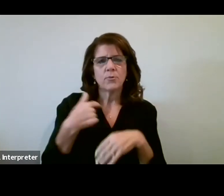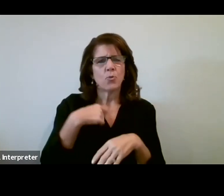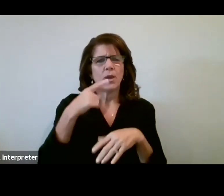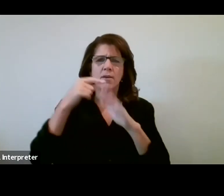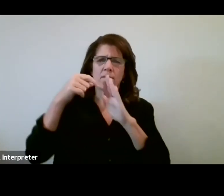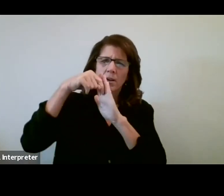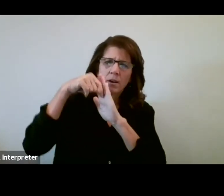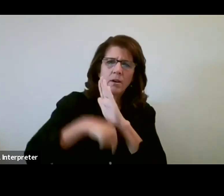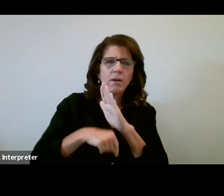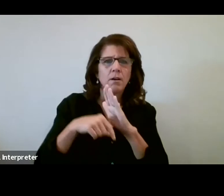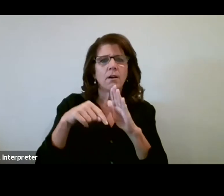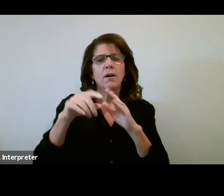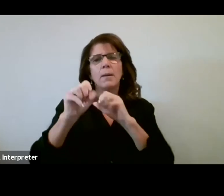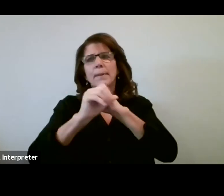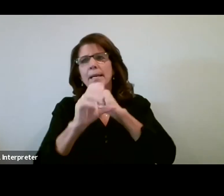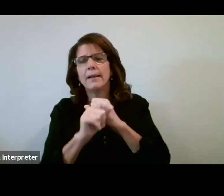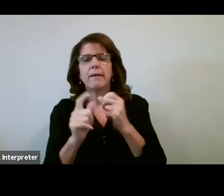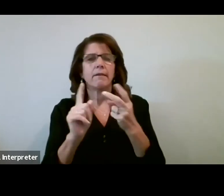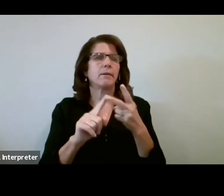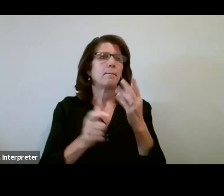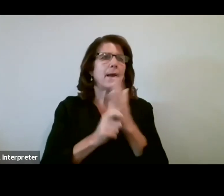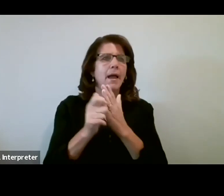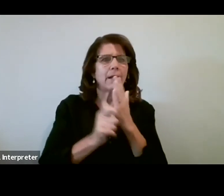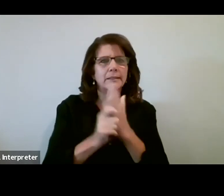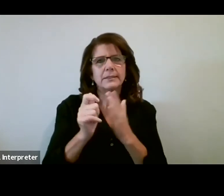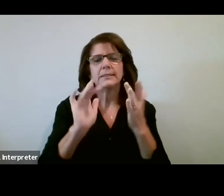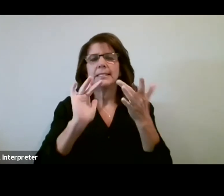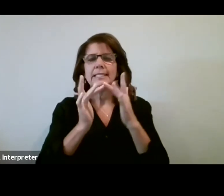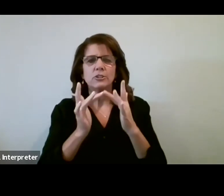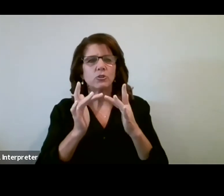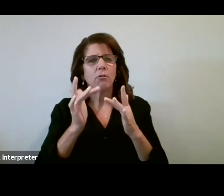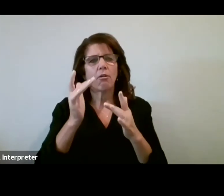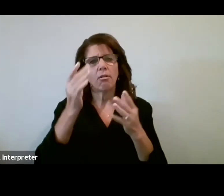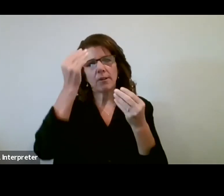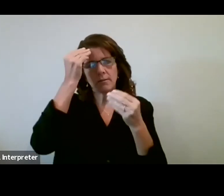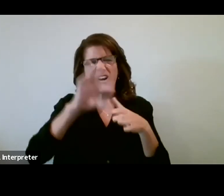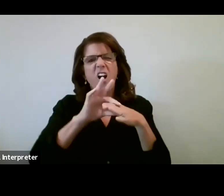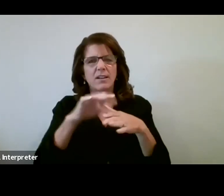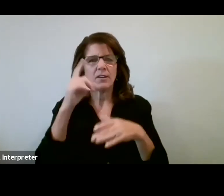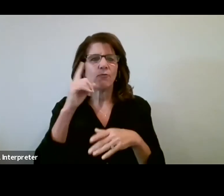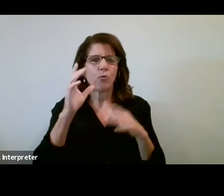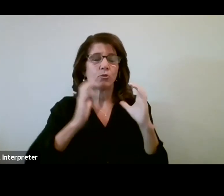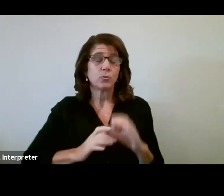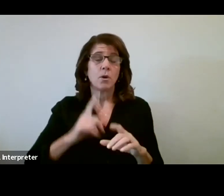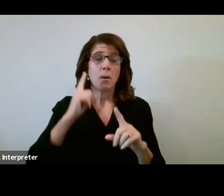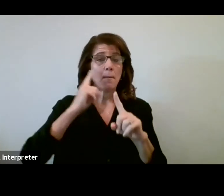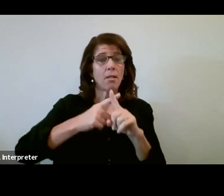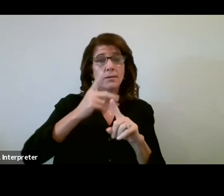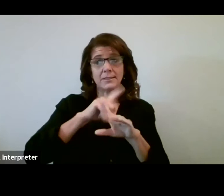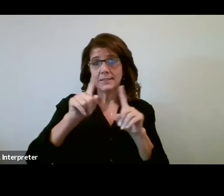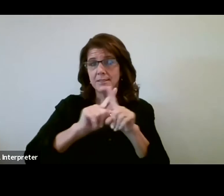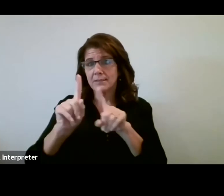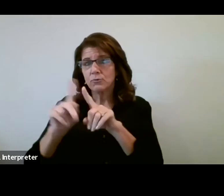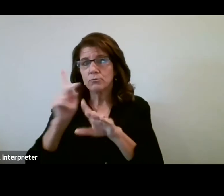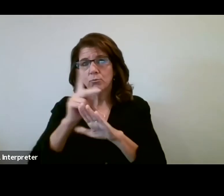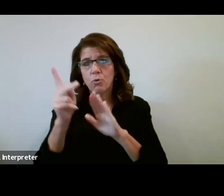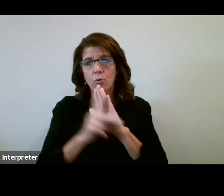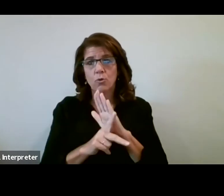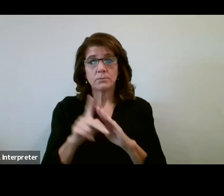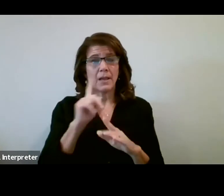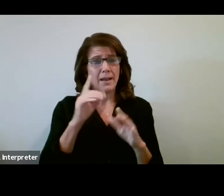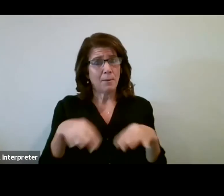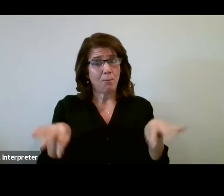extensive amount of media, magazines, and digital content for consumers, but also programs. And Really importantly